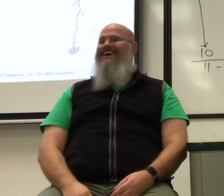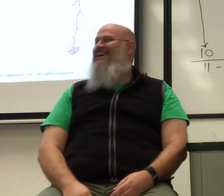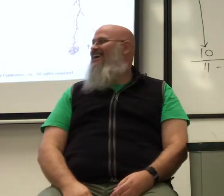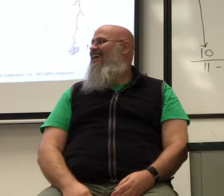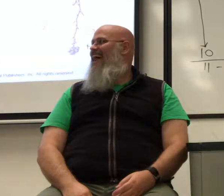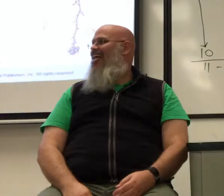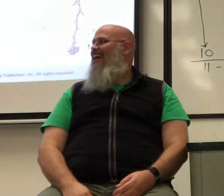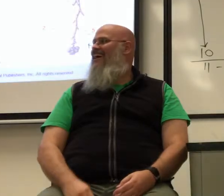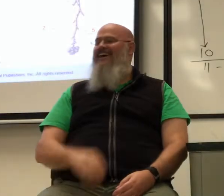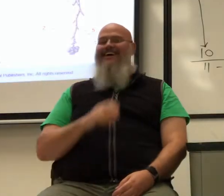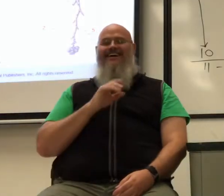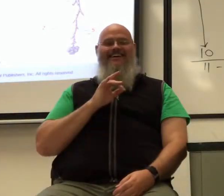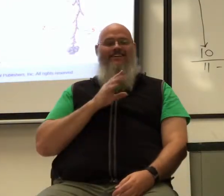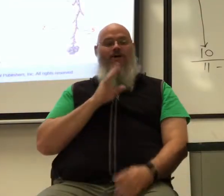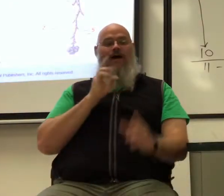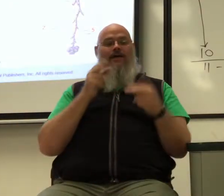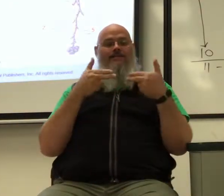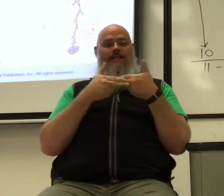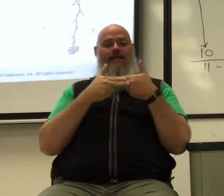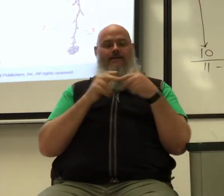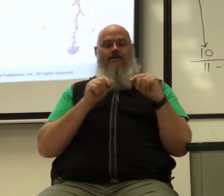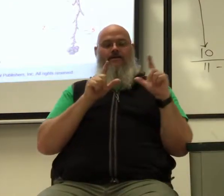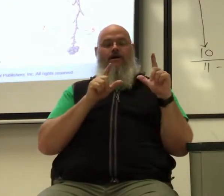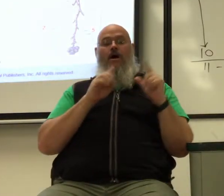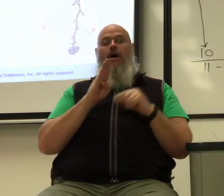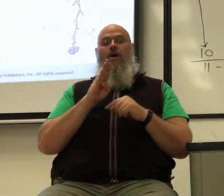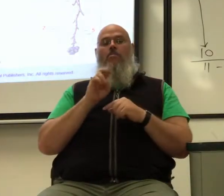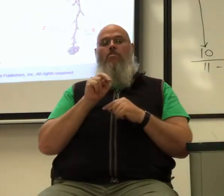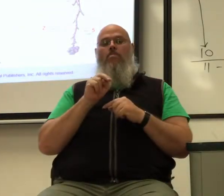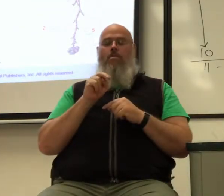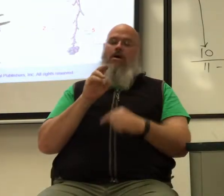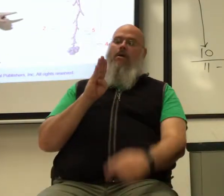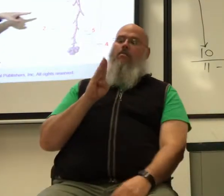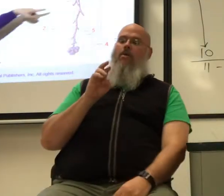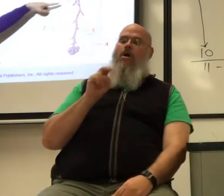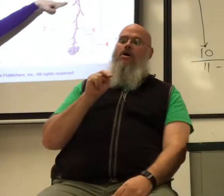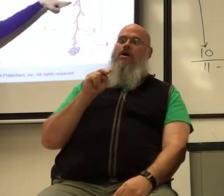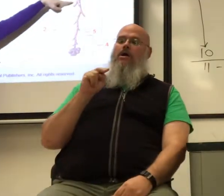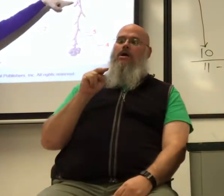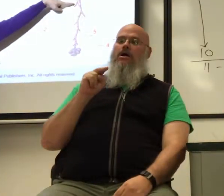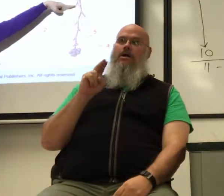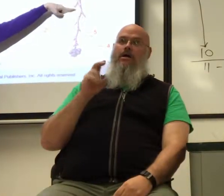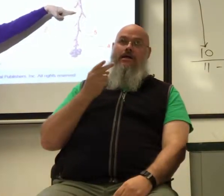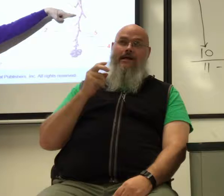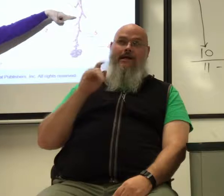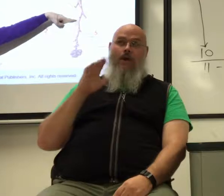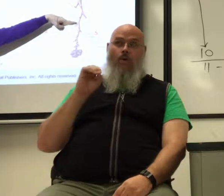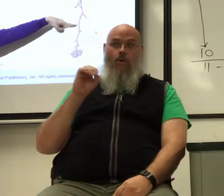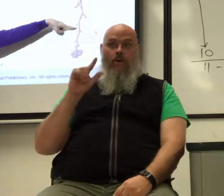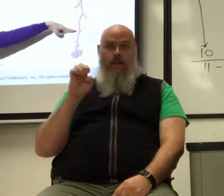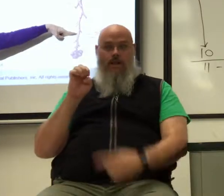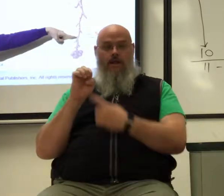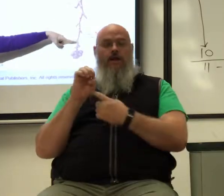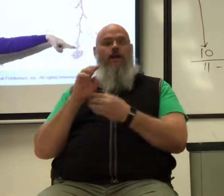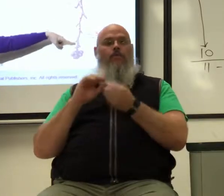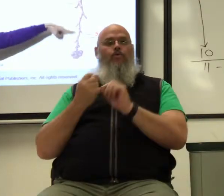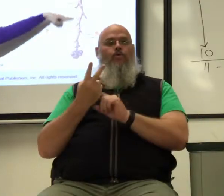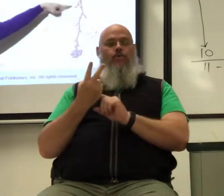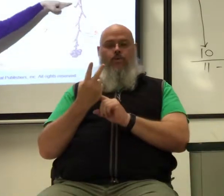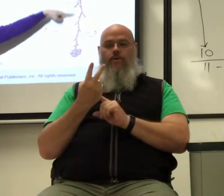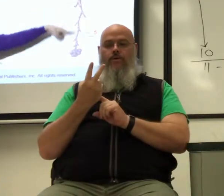So on the slide, bronchioles, number 2, notice from here on out, there's no